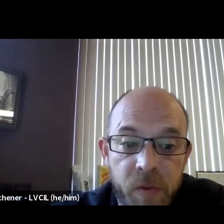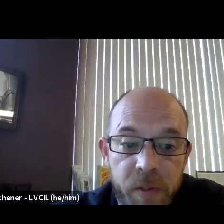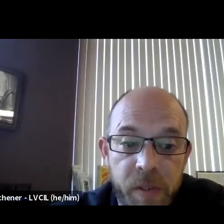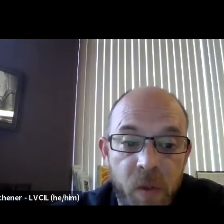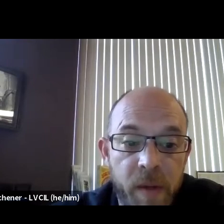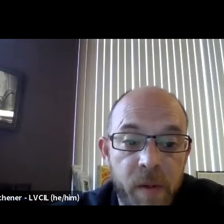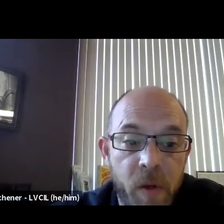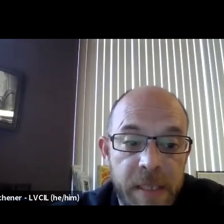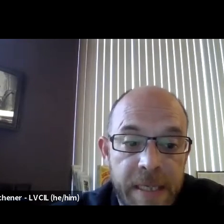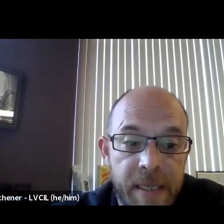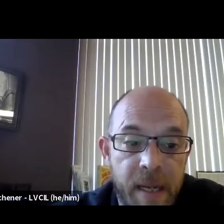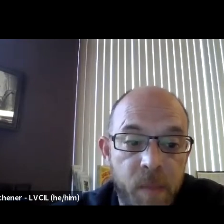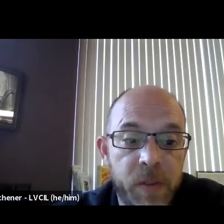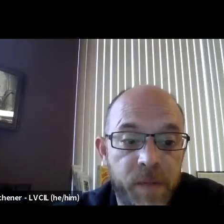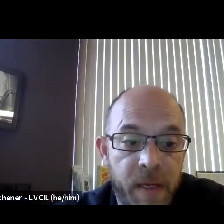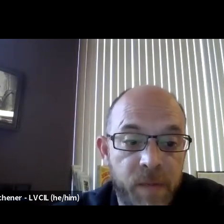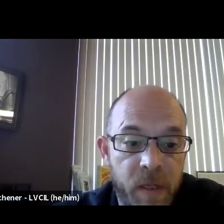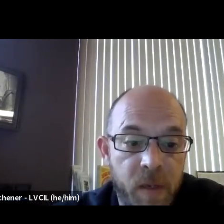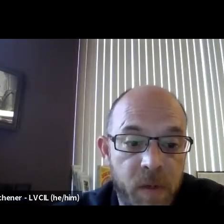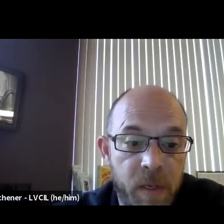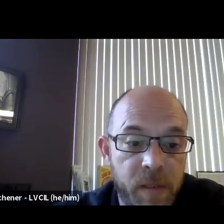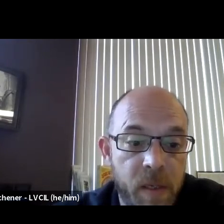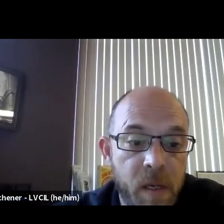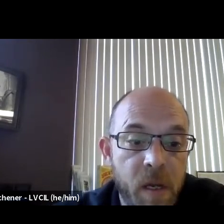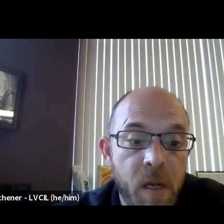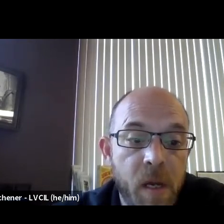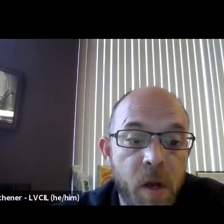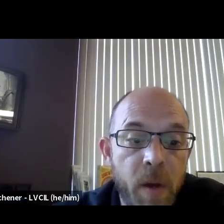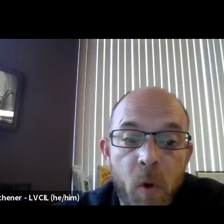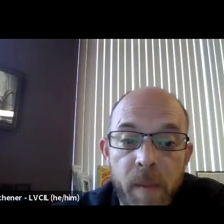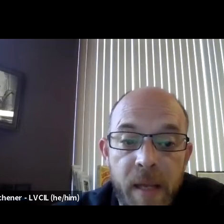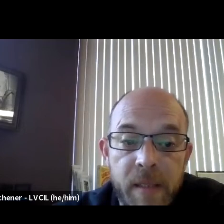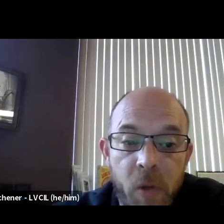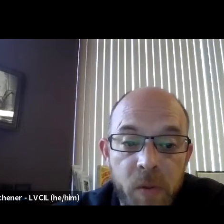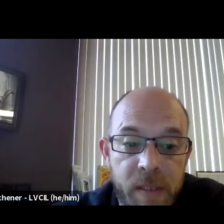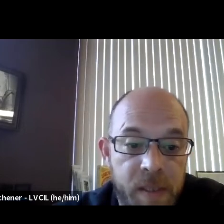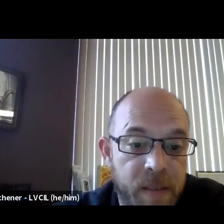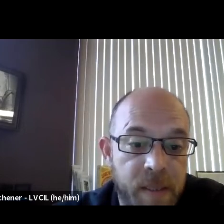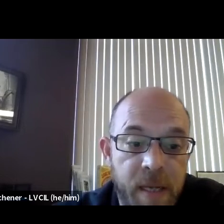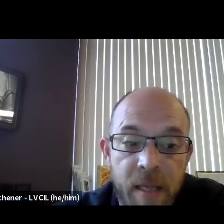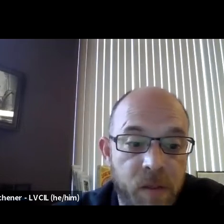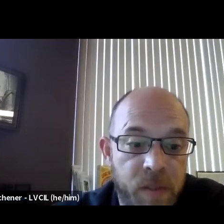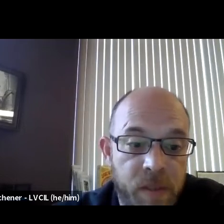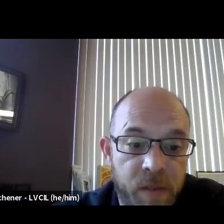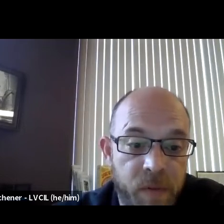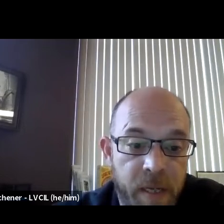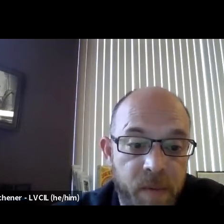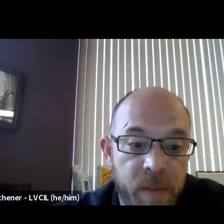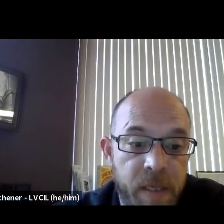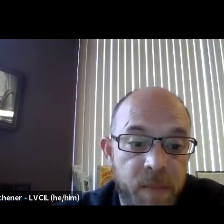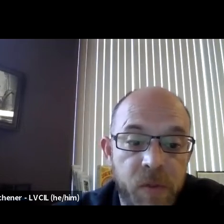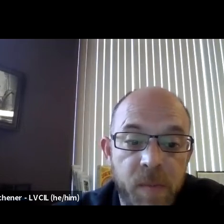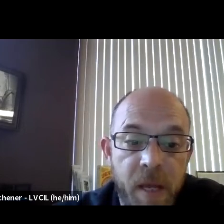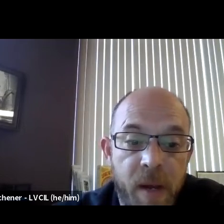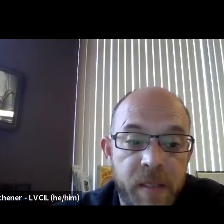limited resources to where they're most needed and most effective in the communities. Knowing more about both successes and not so successful